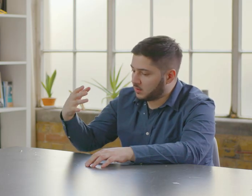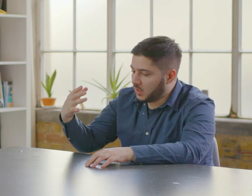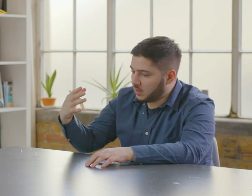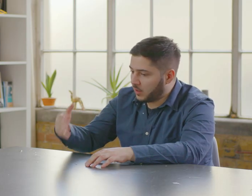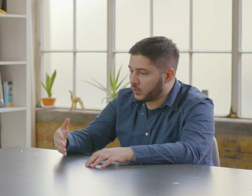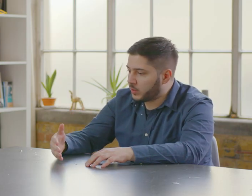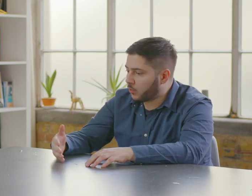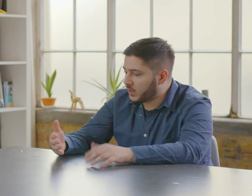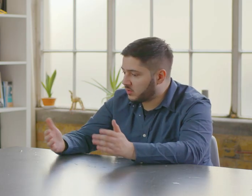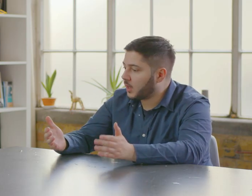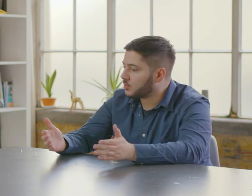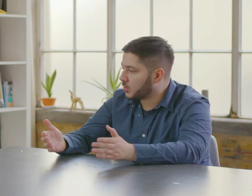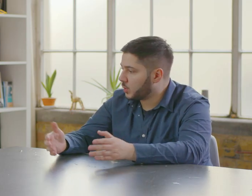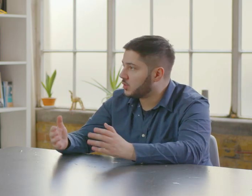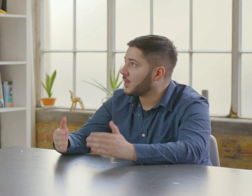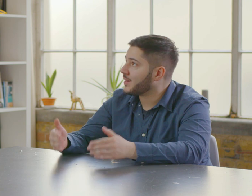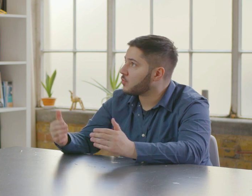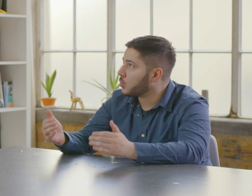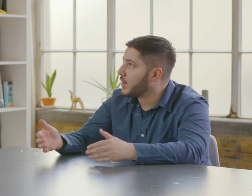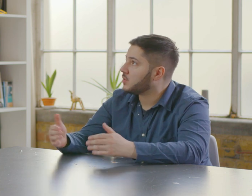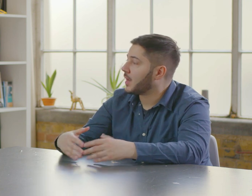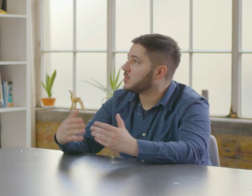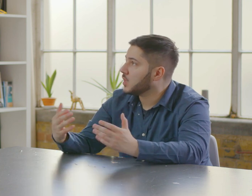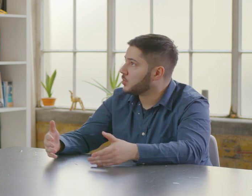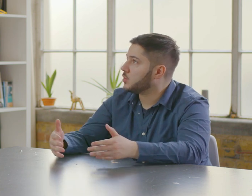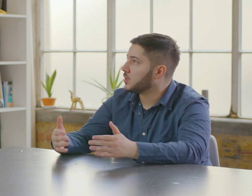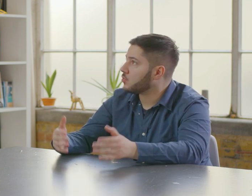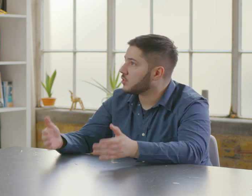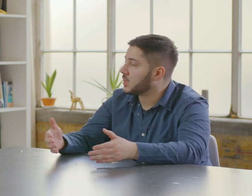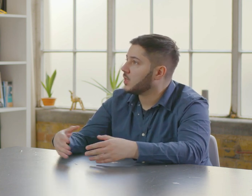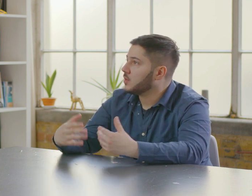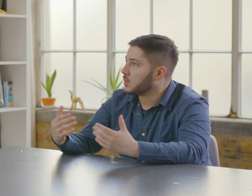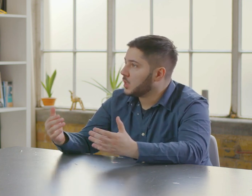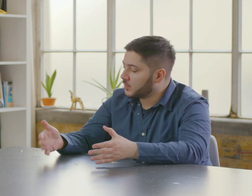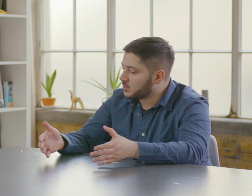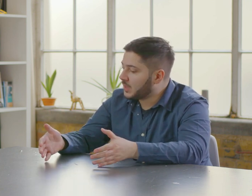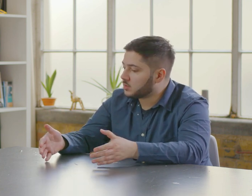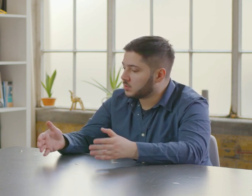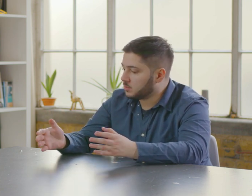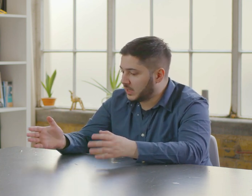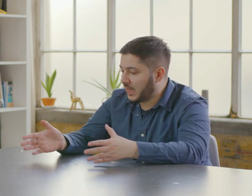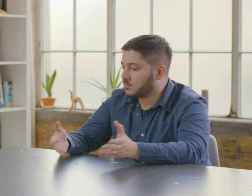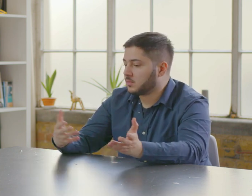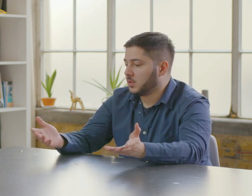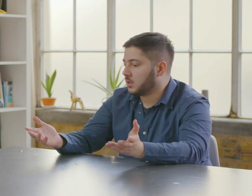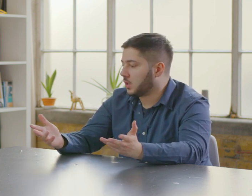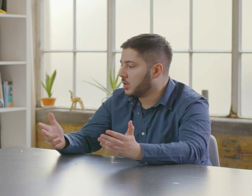that we we're designing for that we're designing in the wrong way so hence producing the wrong thing so fixed pixel became like you know